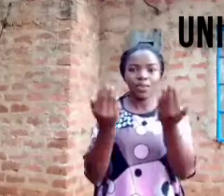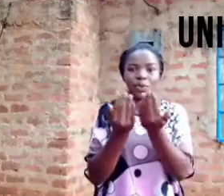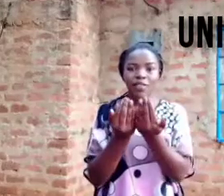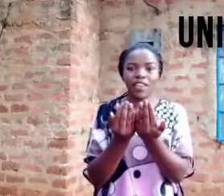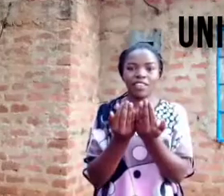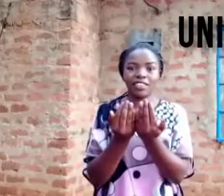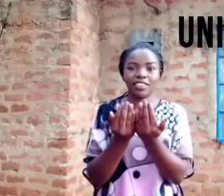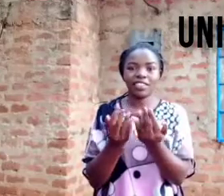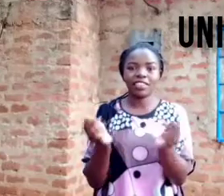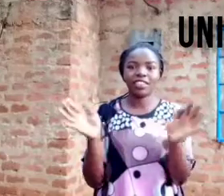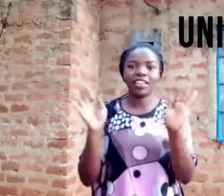Universe.